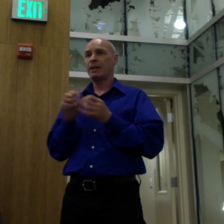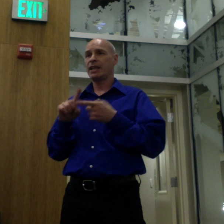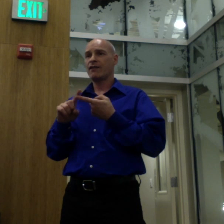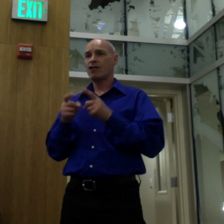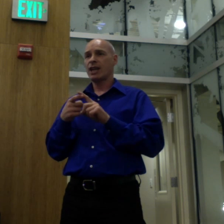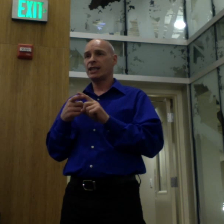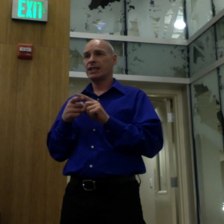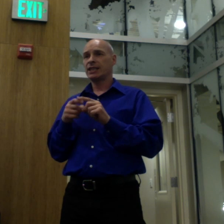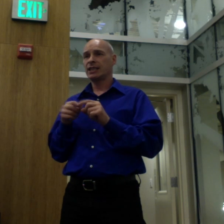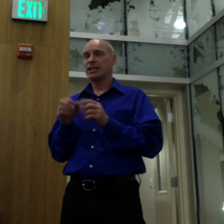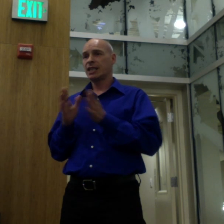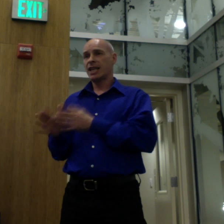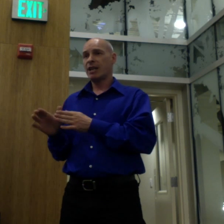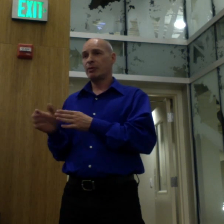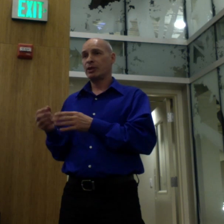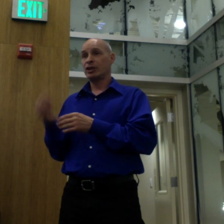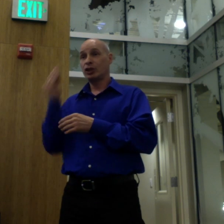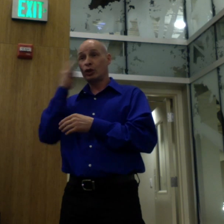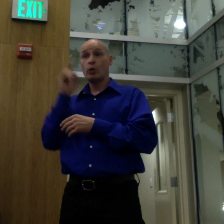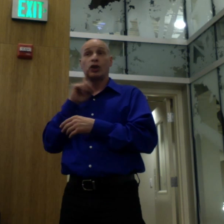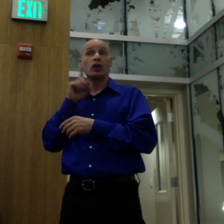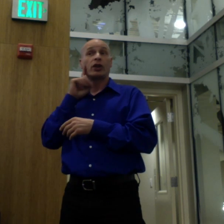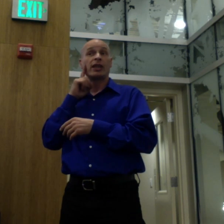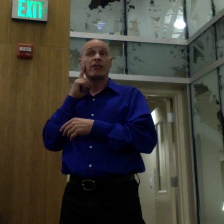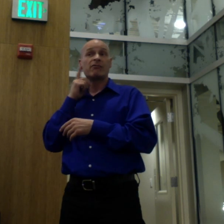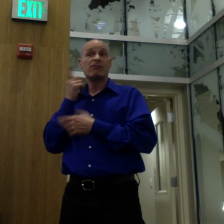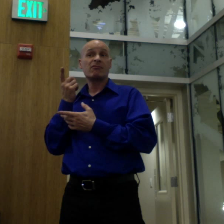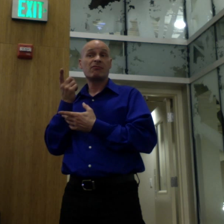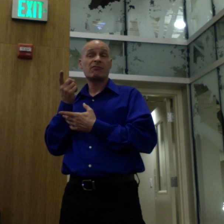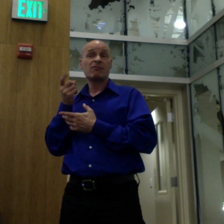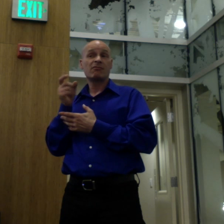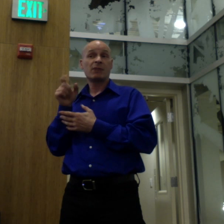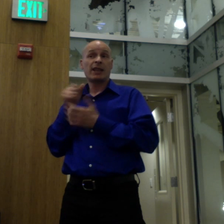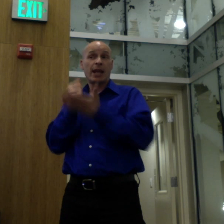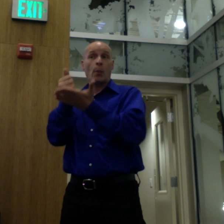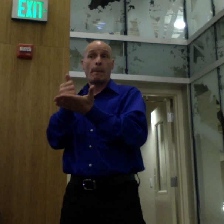friends, neighbors nearby that know you're hearing impaired? Could they help?